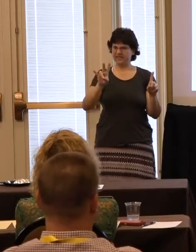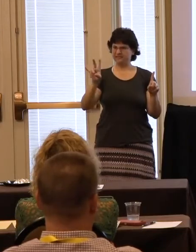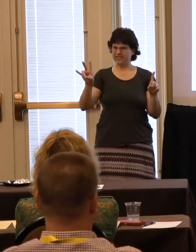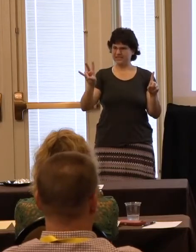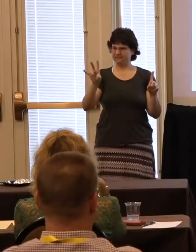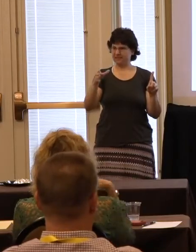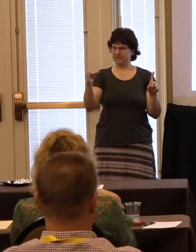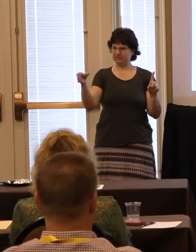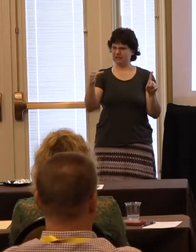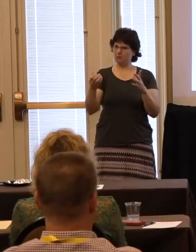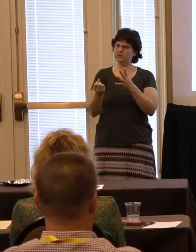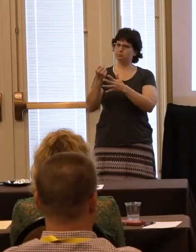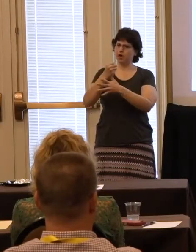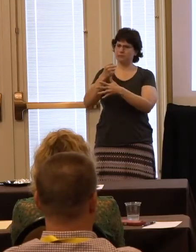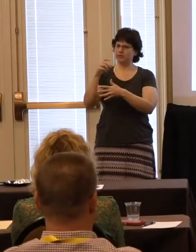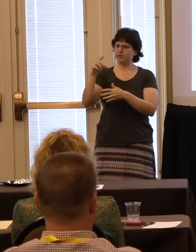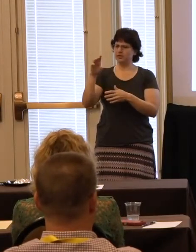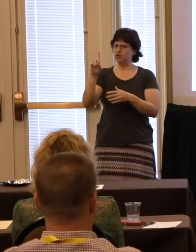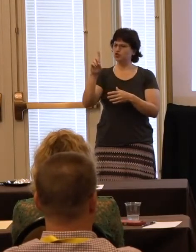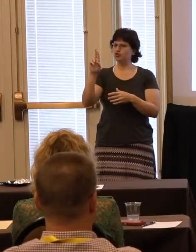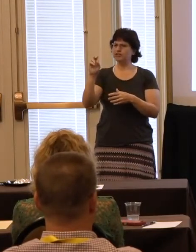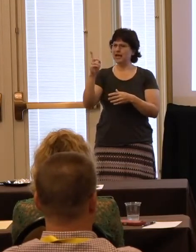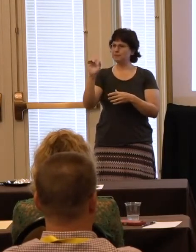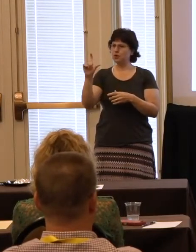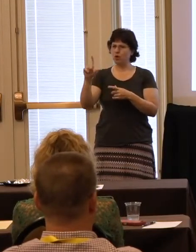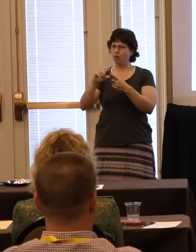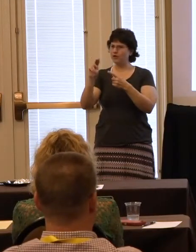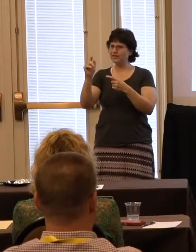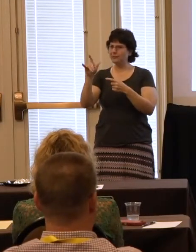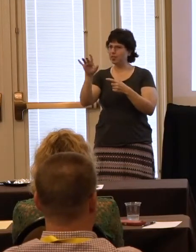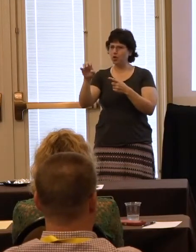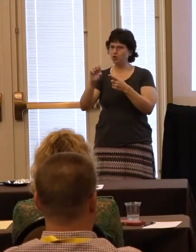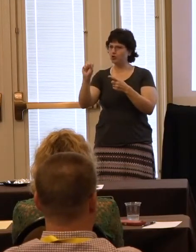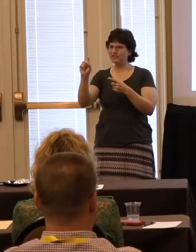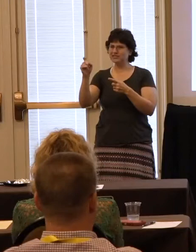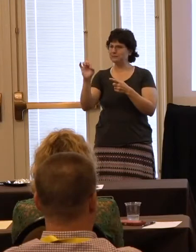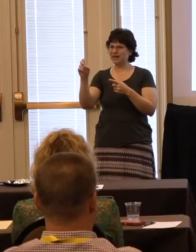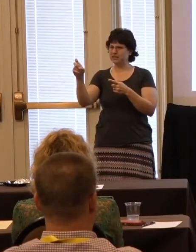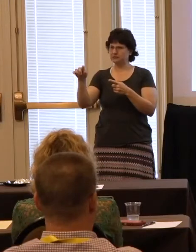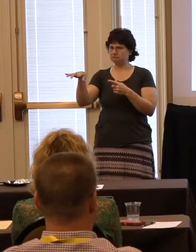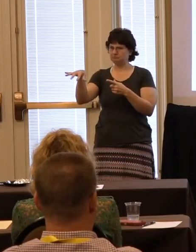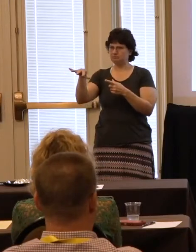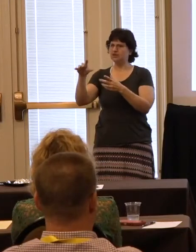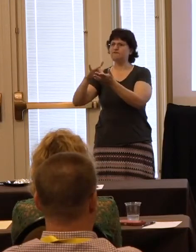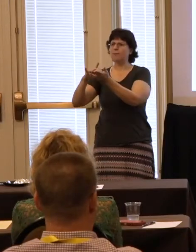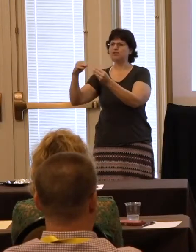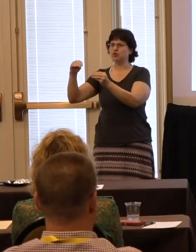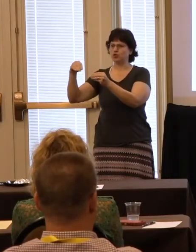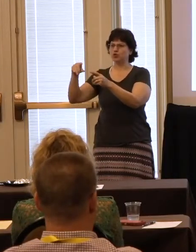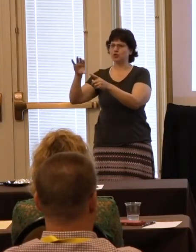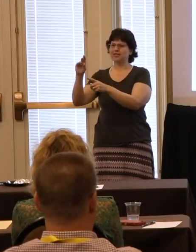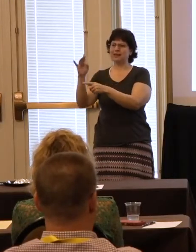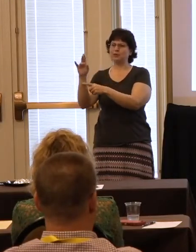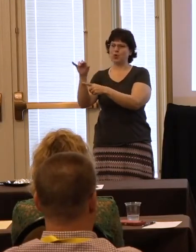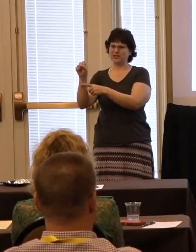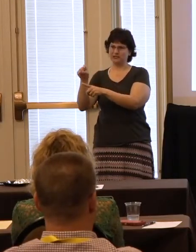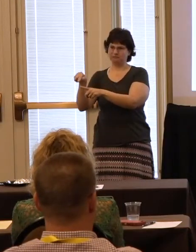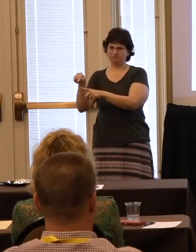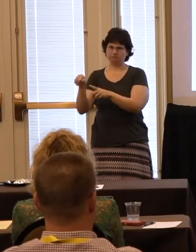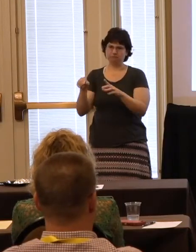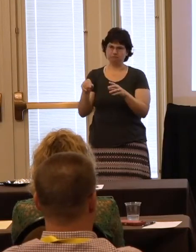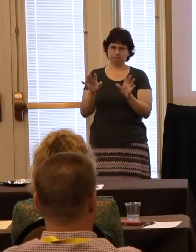77 were primarily dronabinol, or nabilone, or Sativax. They were pharmaceutical cannabinoids.